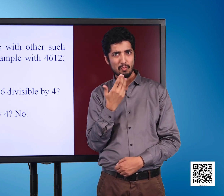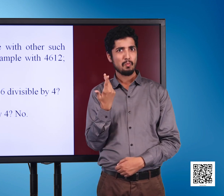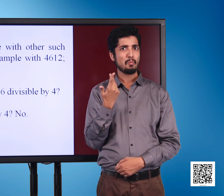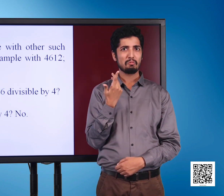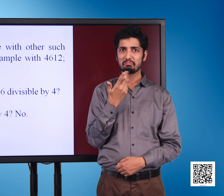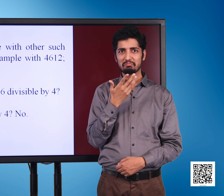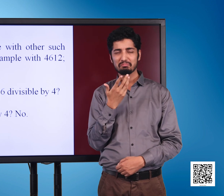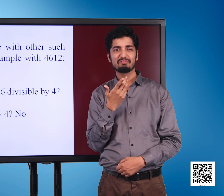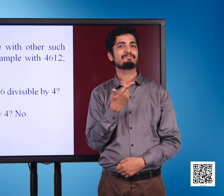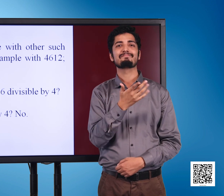No.